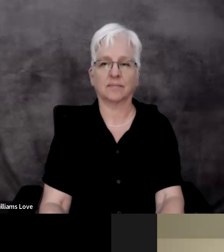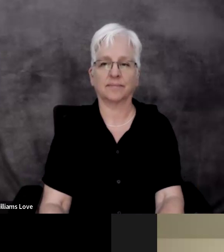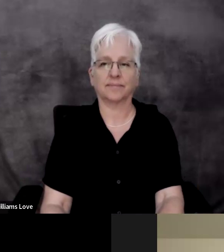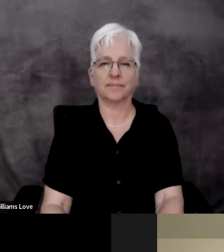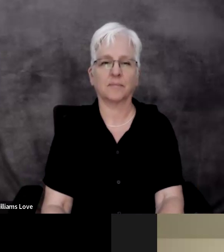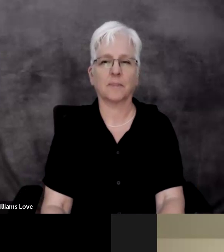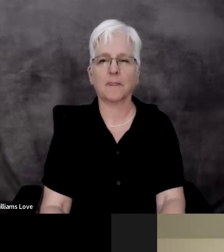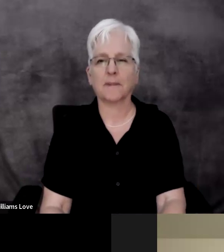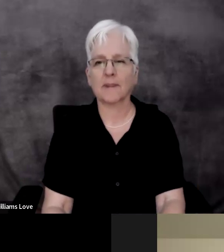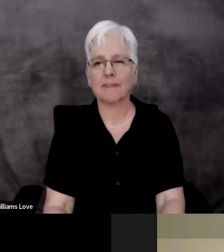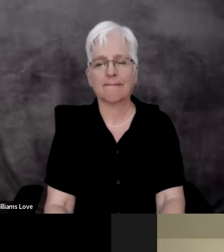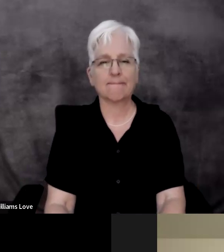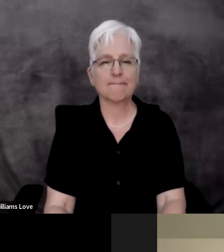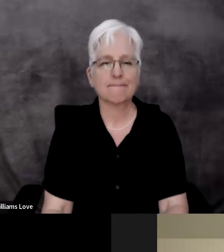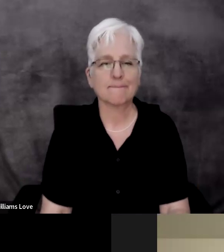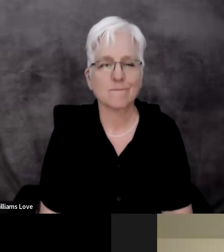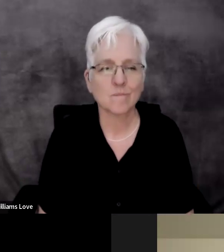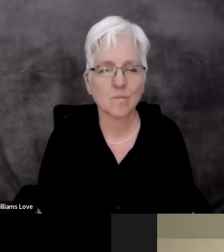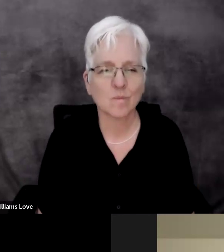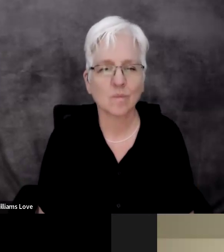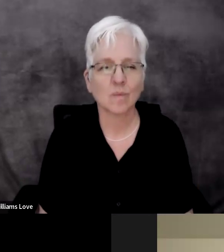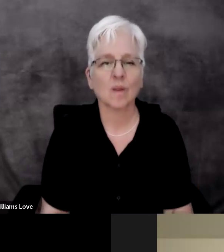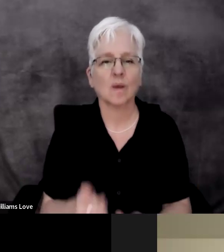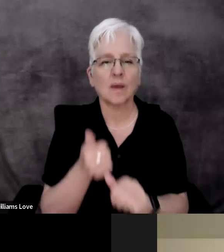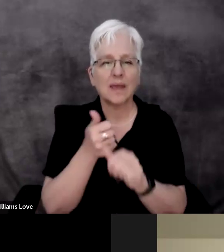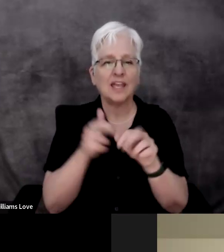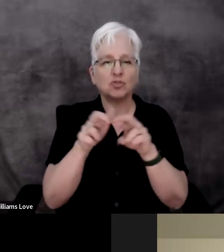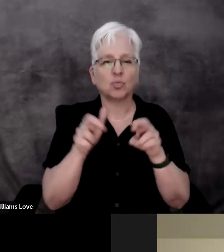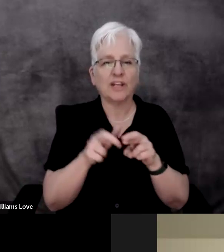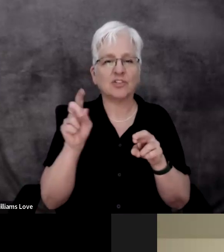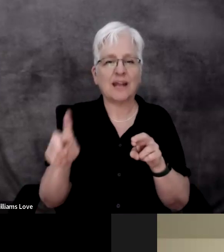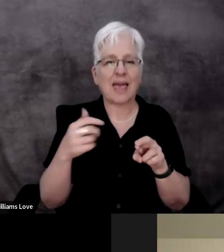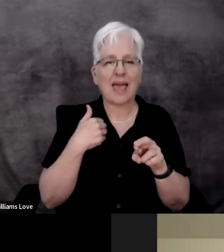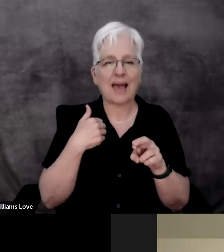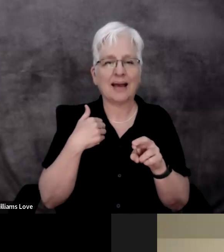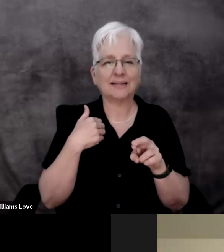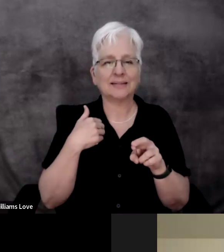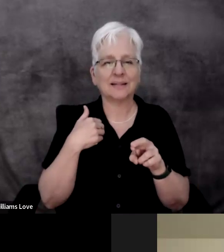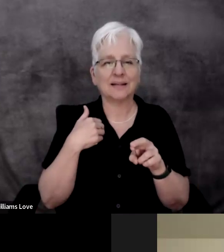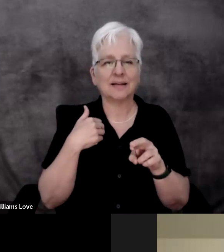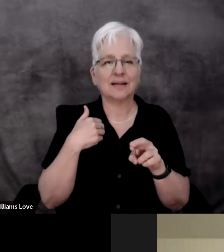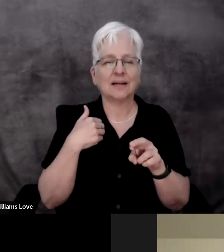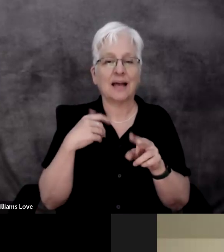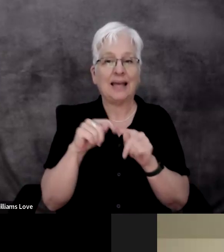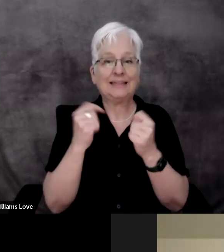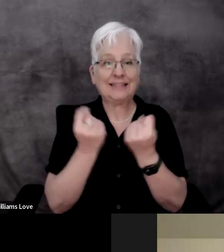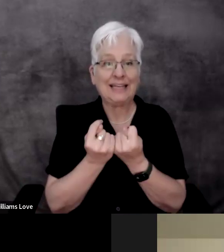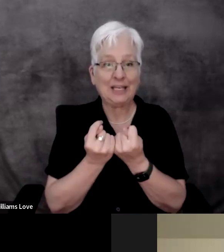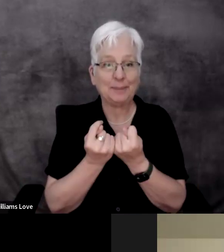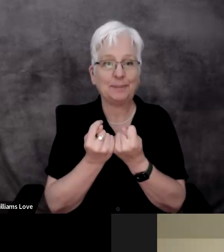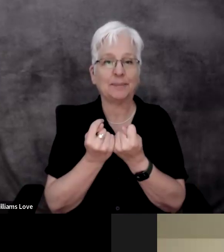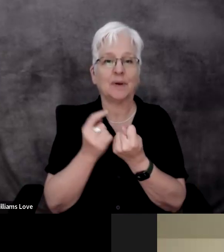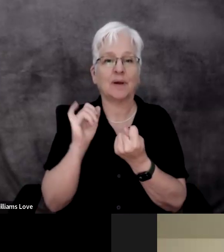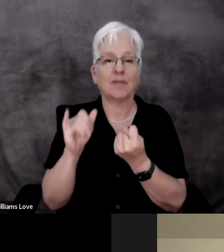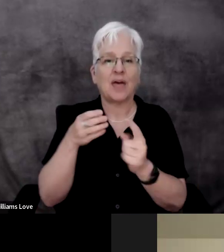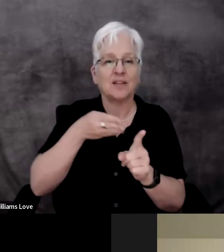clinical team that can and is created to really try to partner with other resources to figure out how to